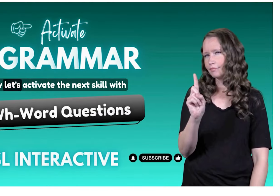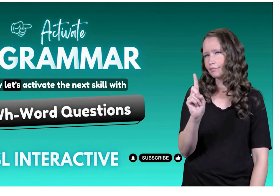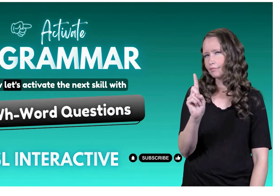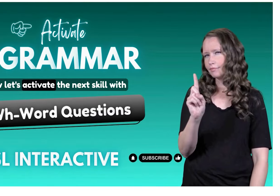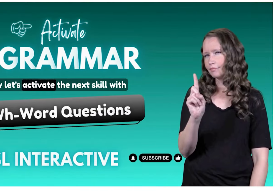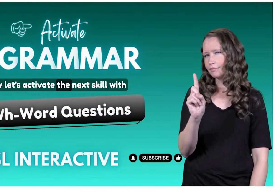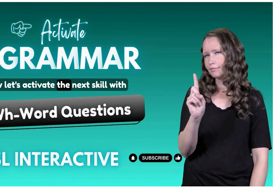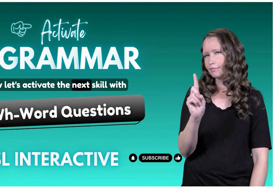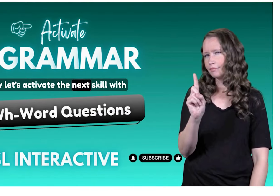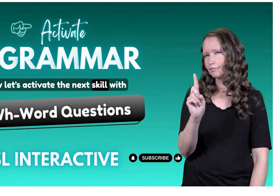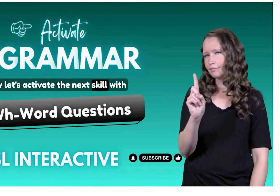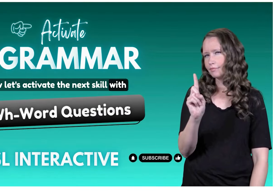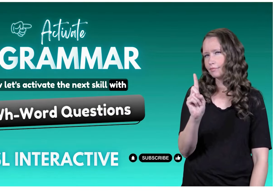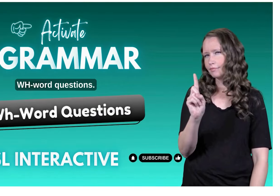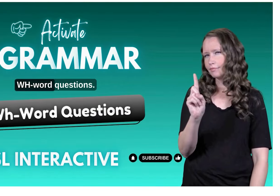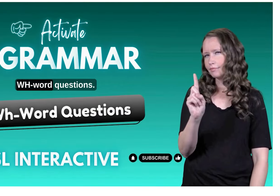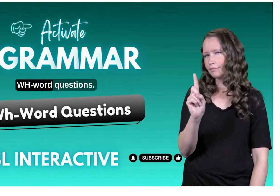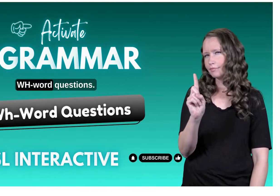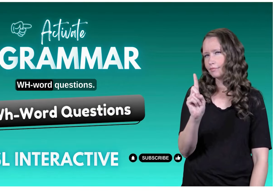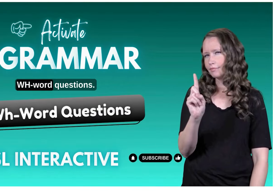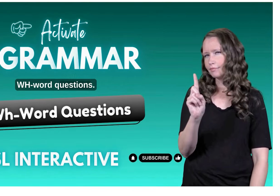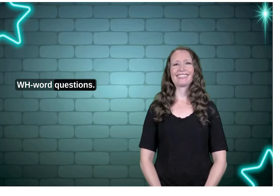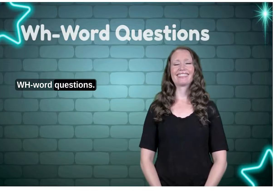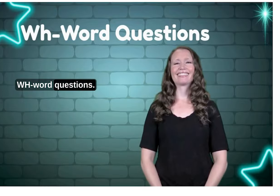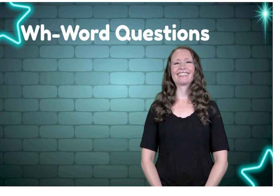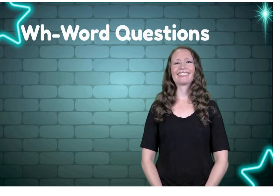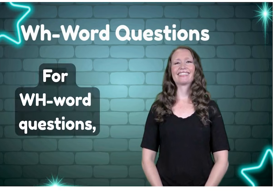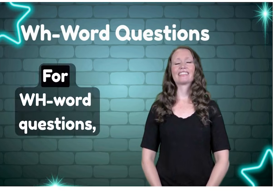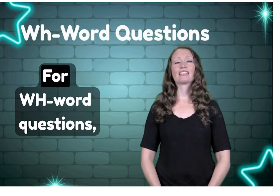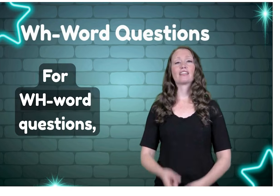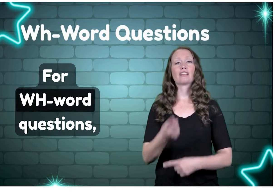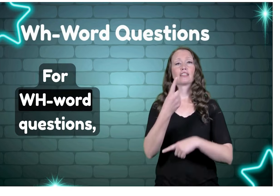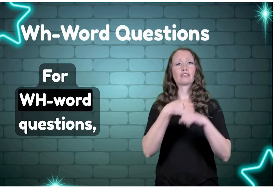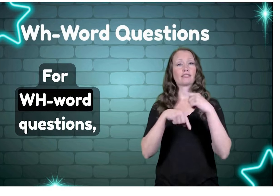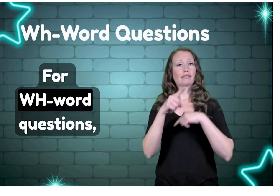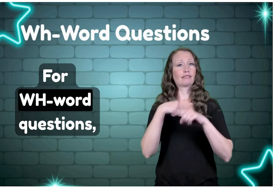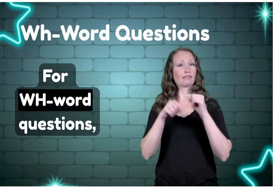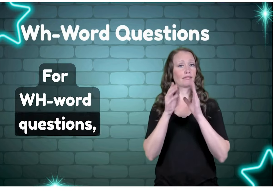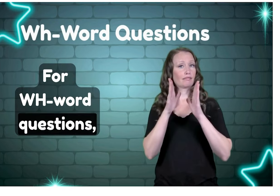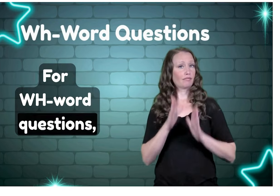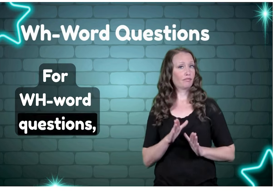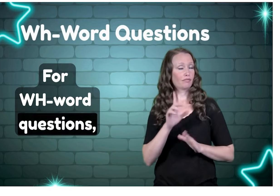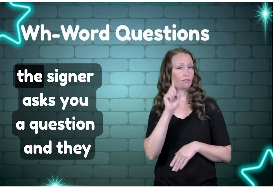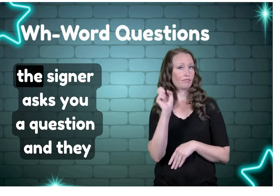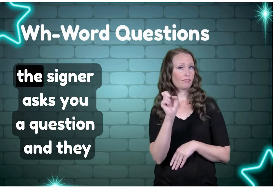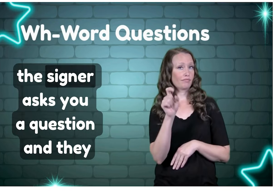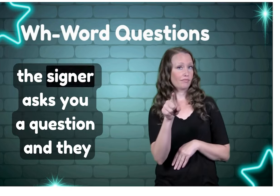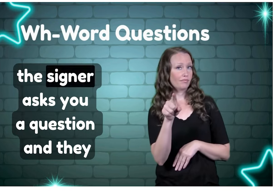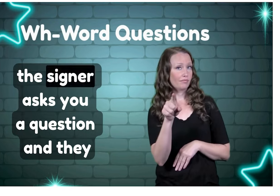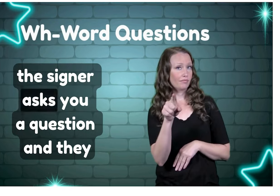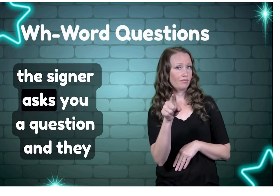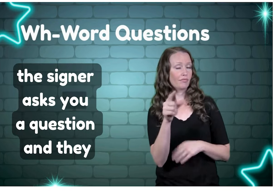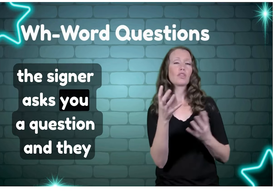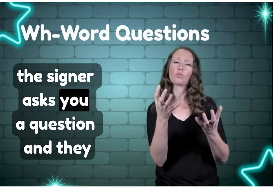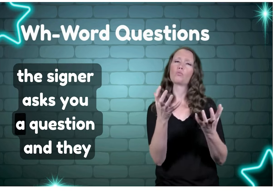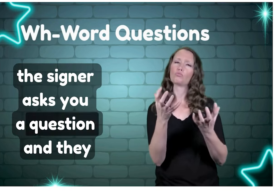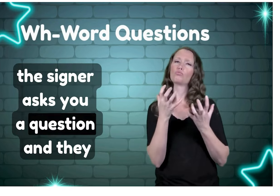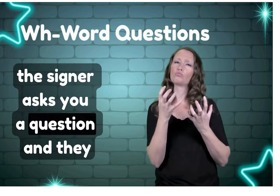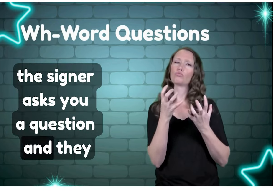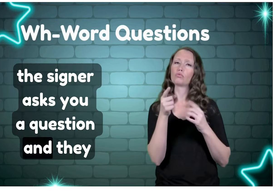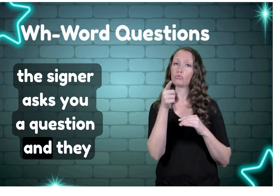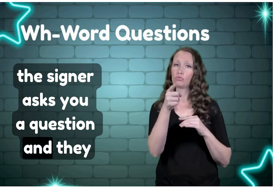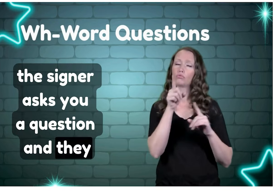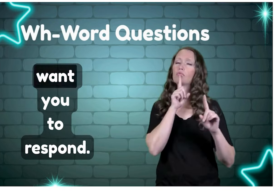Great! Now let's activate the next skill with WH word questions. For WH word questions, the signer asks you